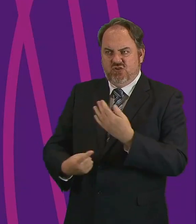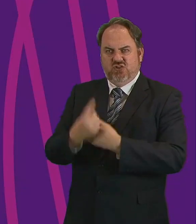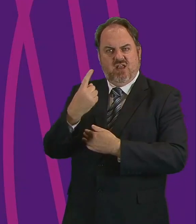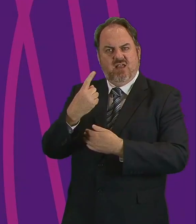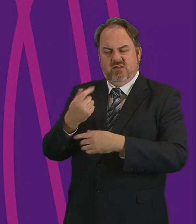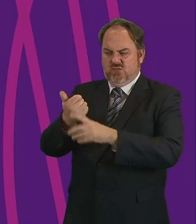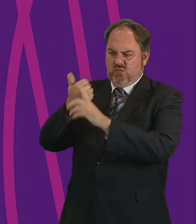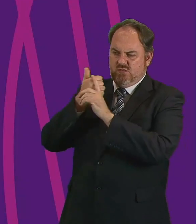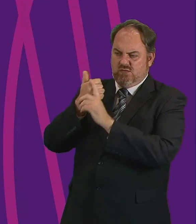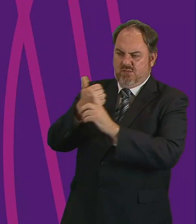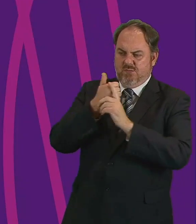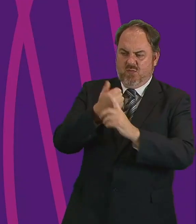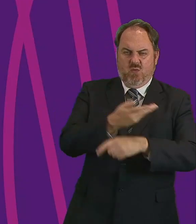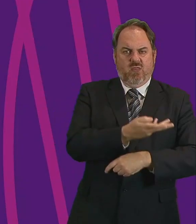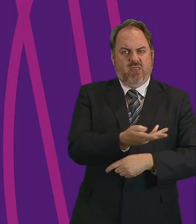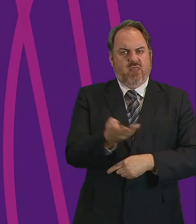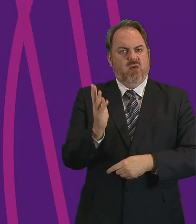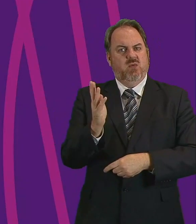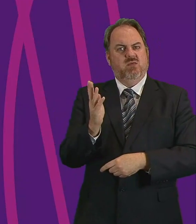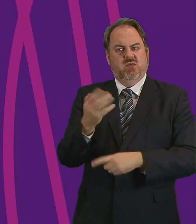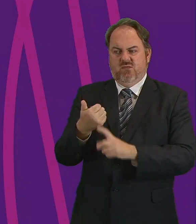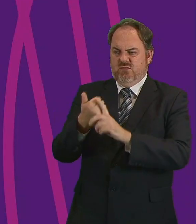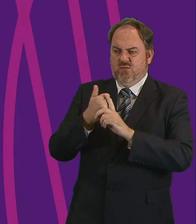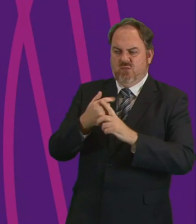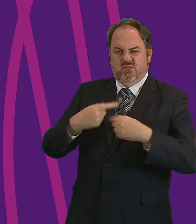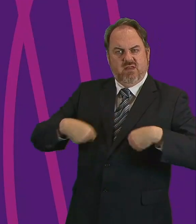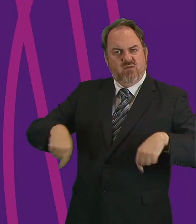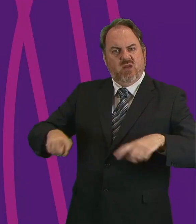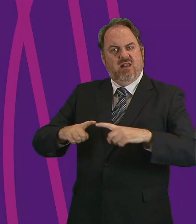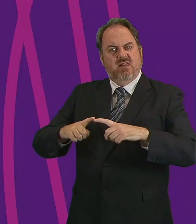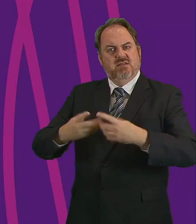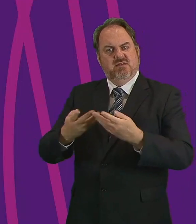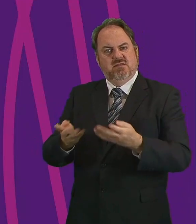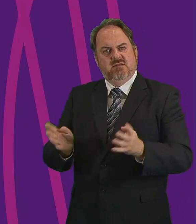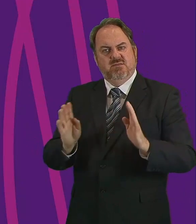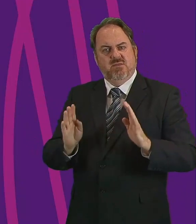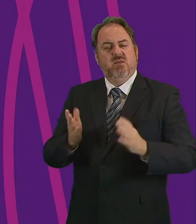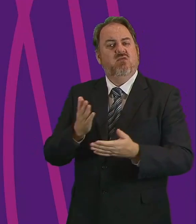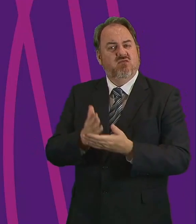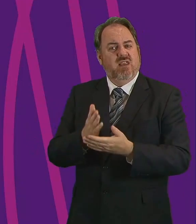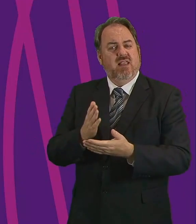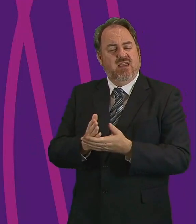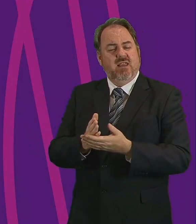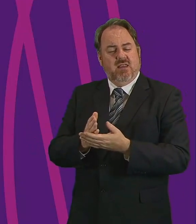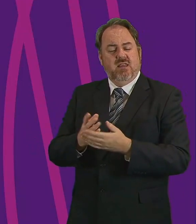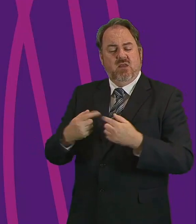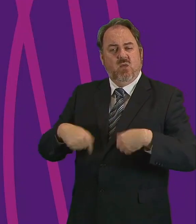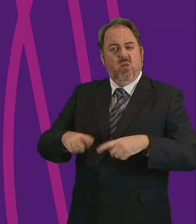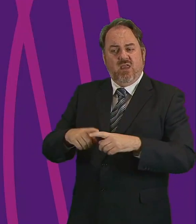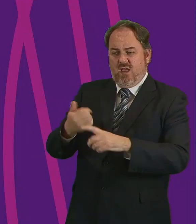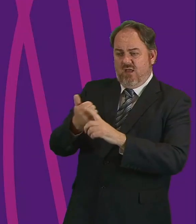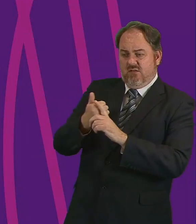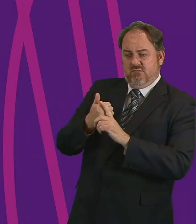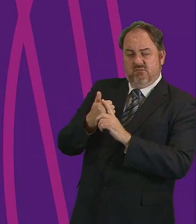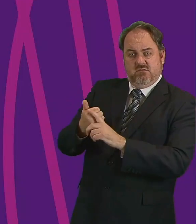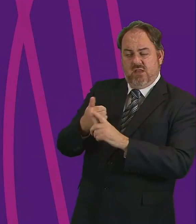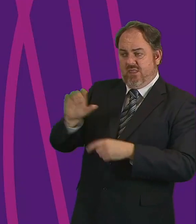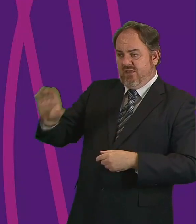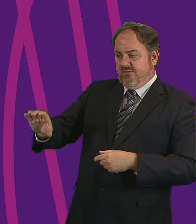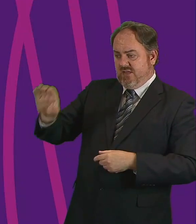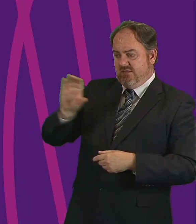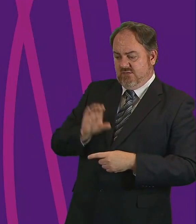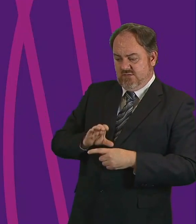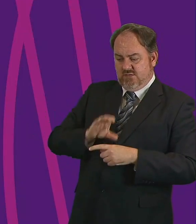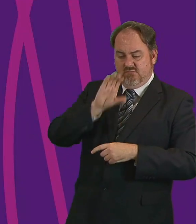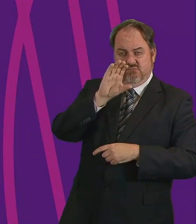to be noted that the support for Scotland from the UK is more than the funds that it supplies to